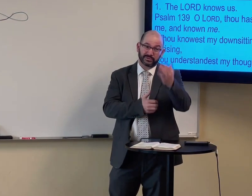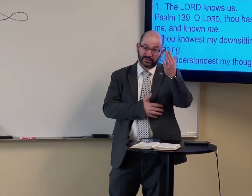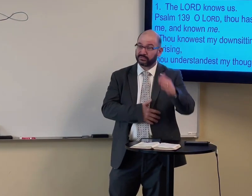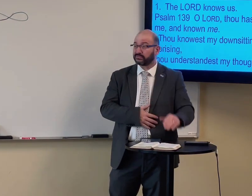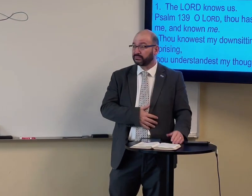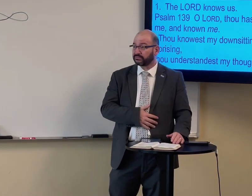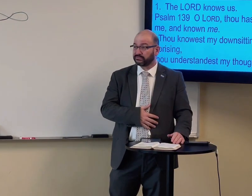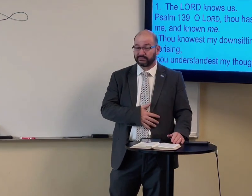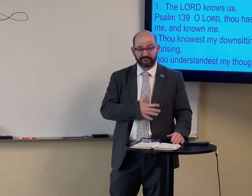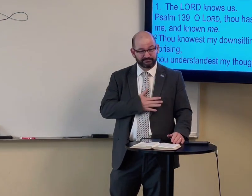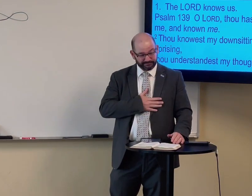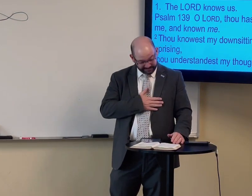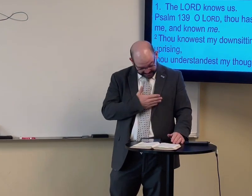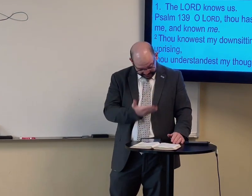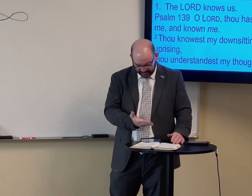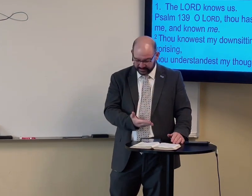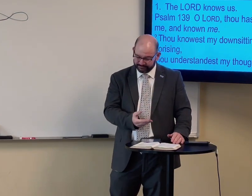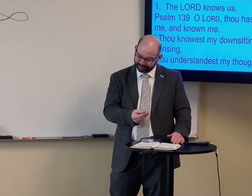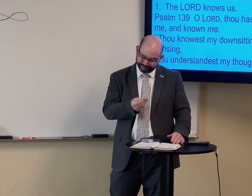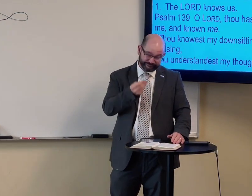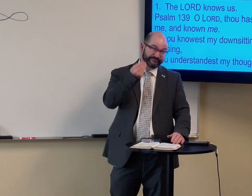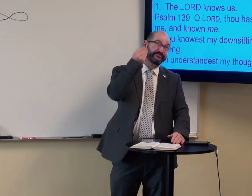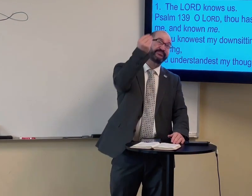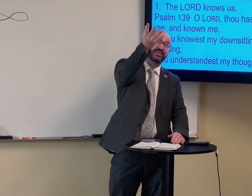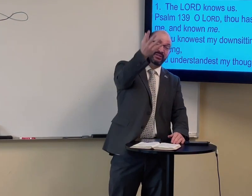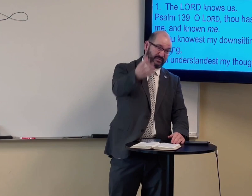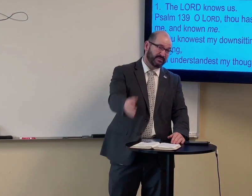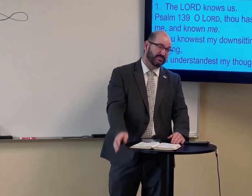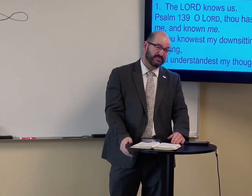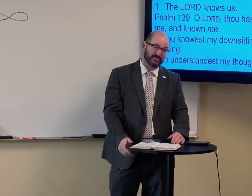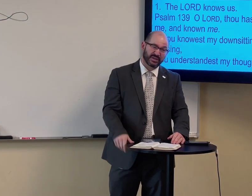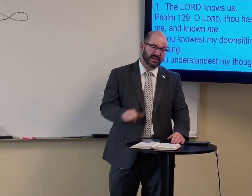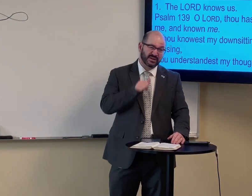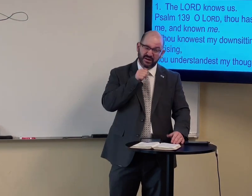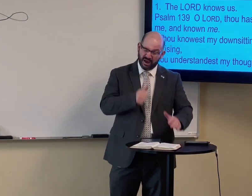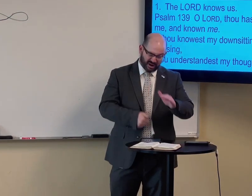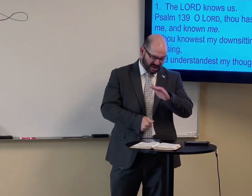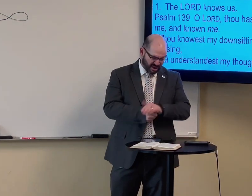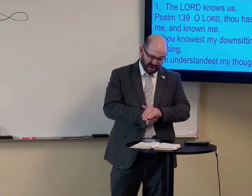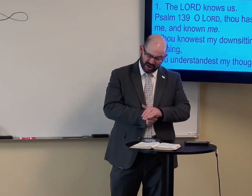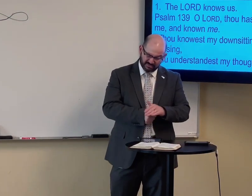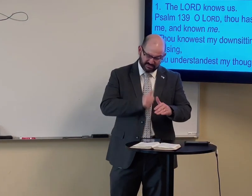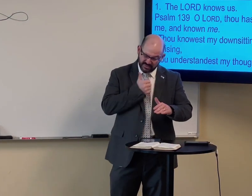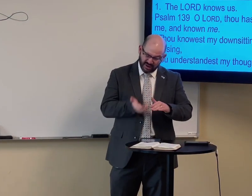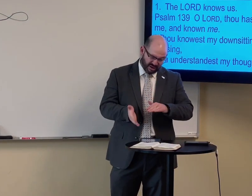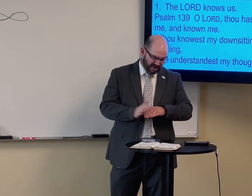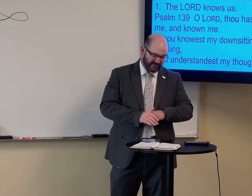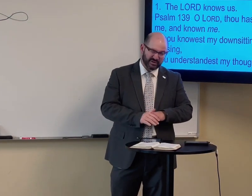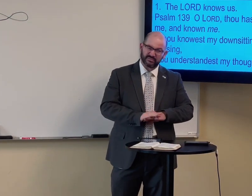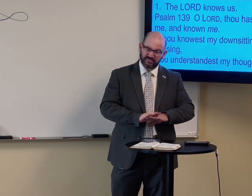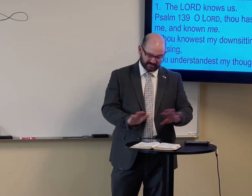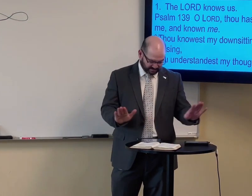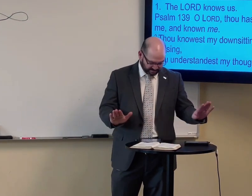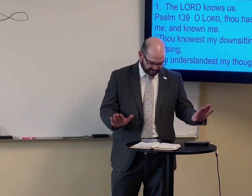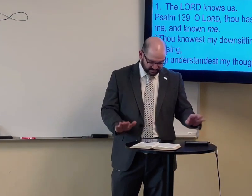We need to trust him. We need to confess. We need to give everything to him. Don't try to hide anything. Don't try to cover it